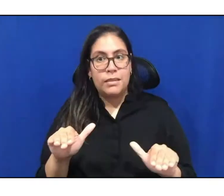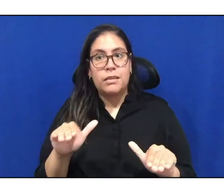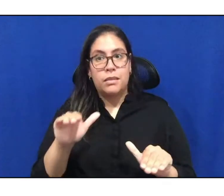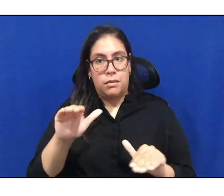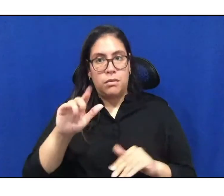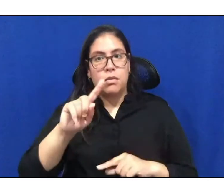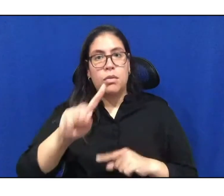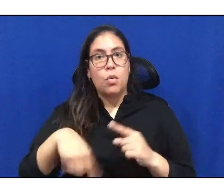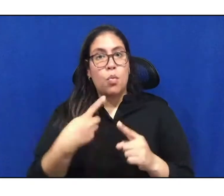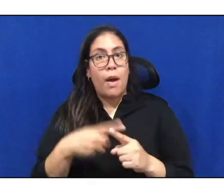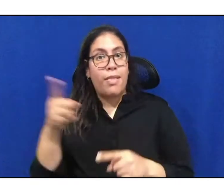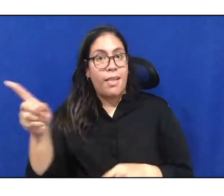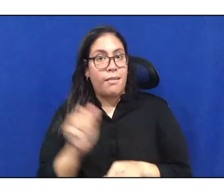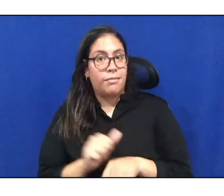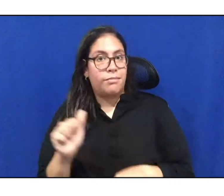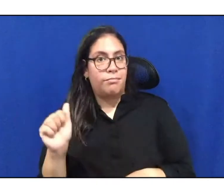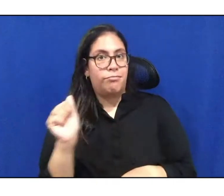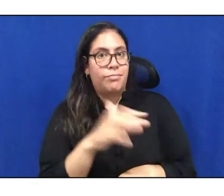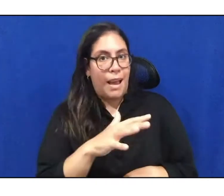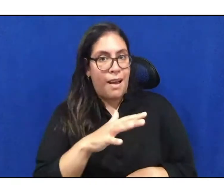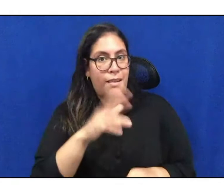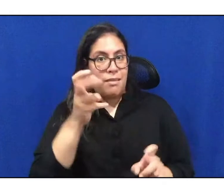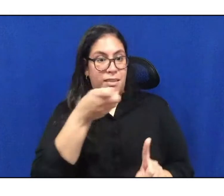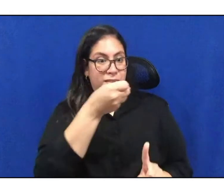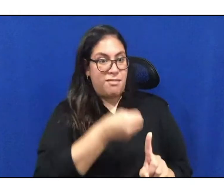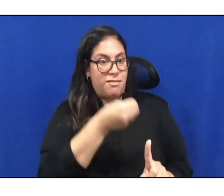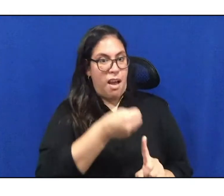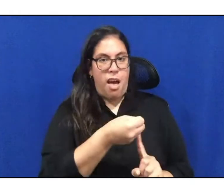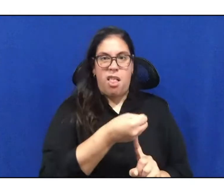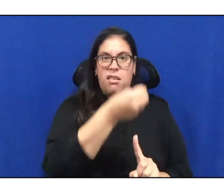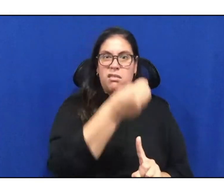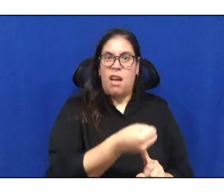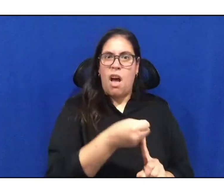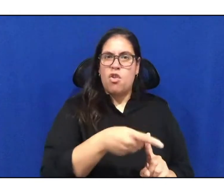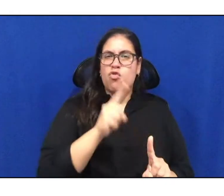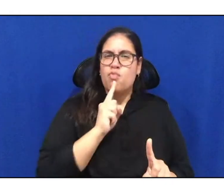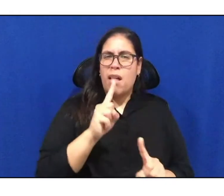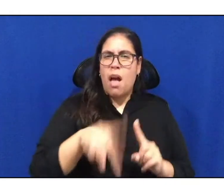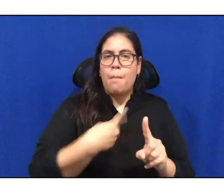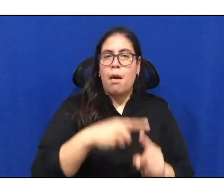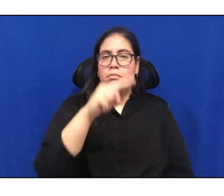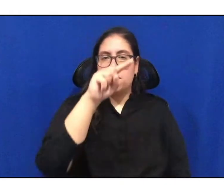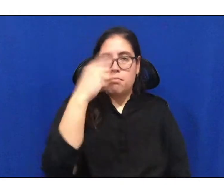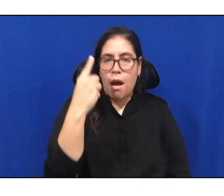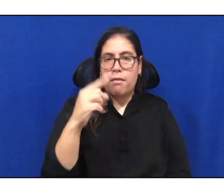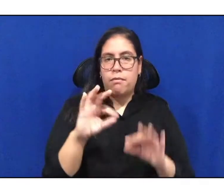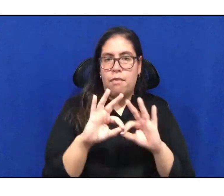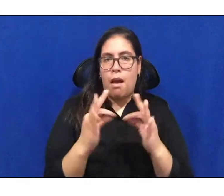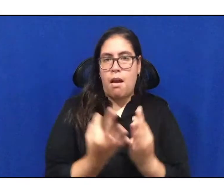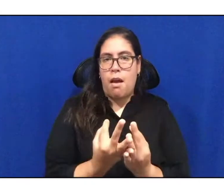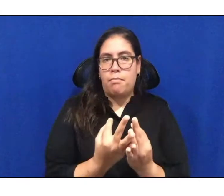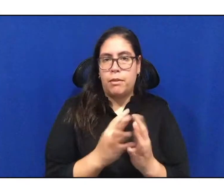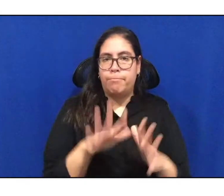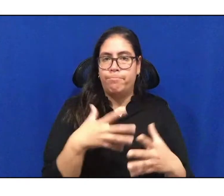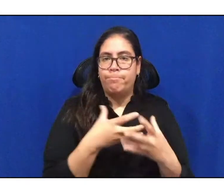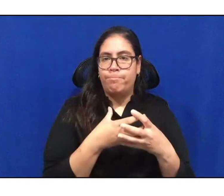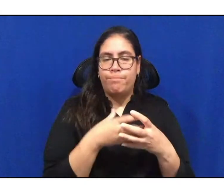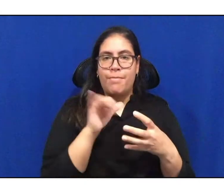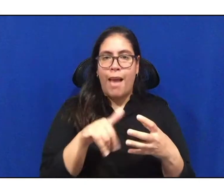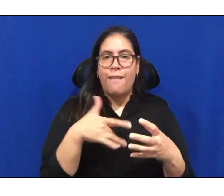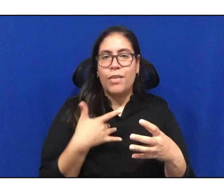South, but to them, the South is really about Black family and everything that comes with that, the joys